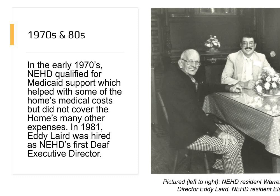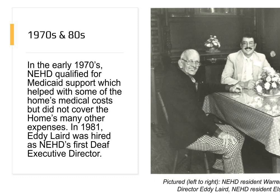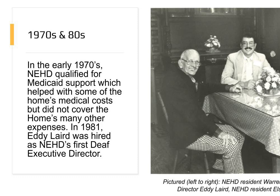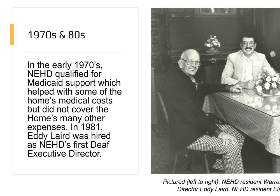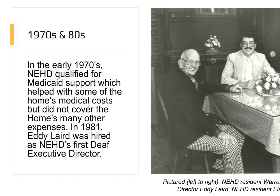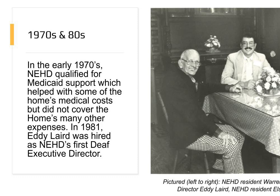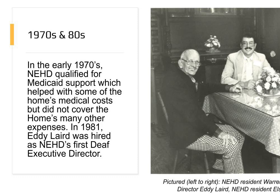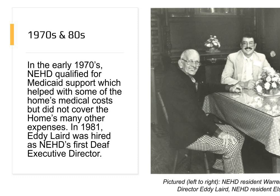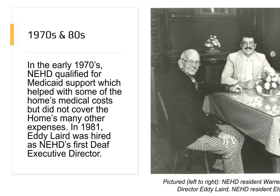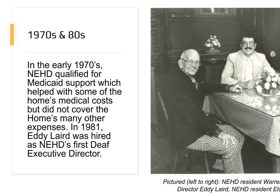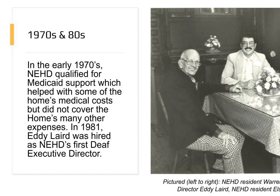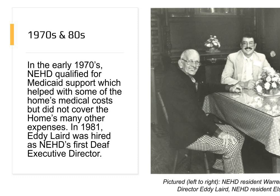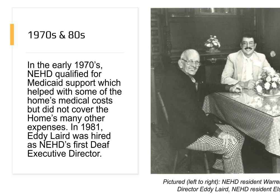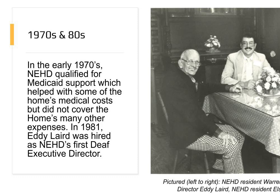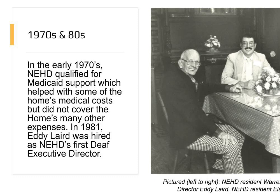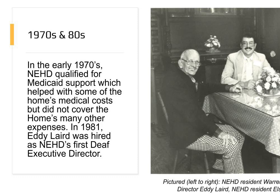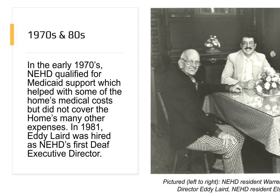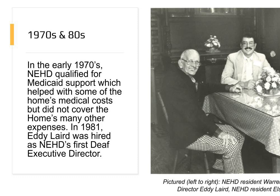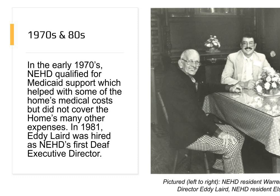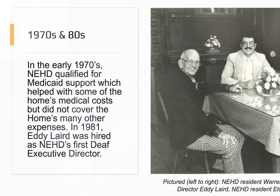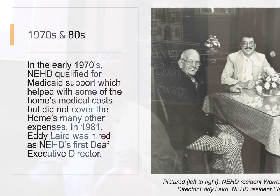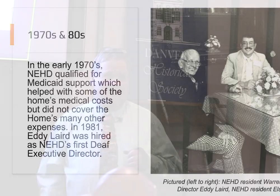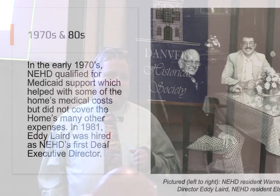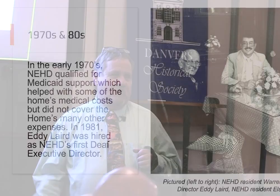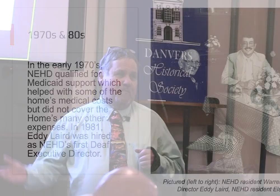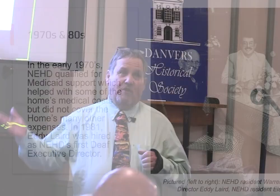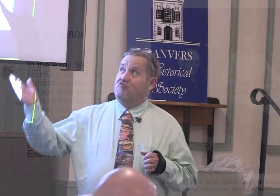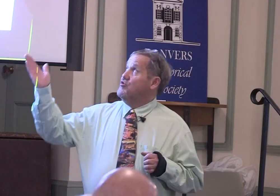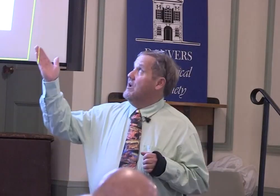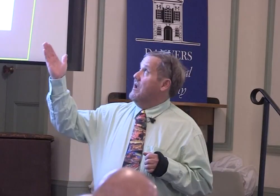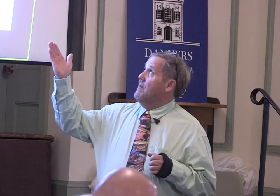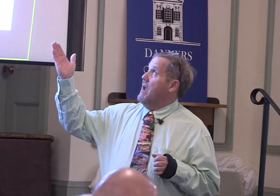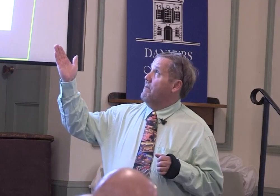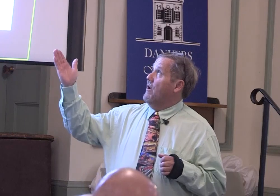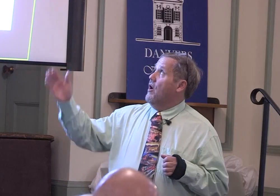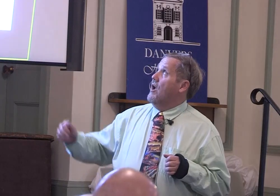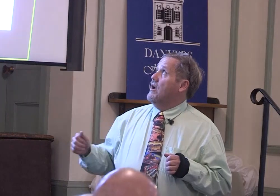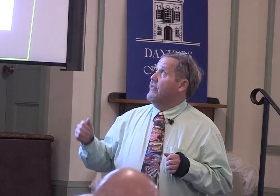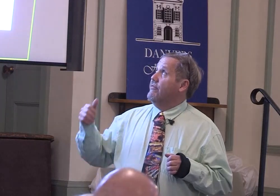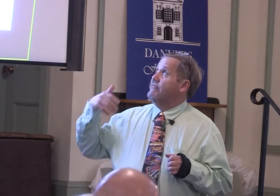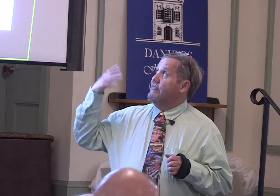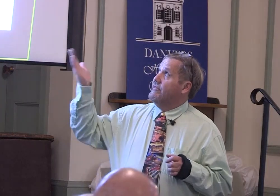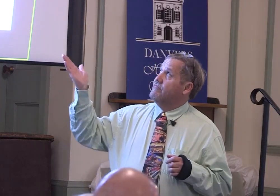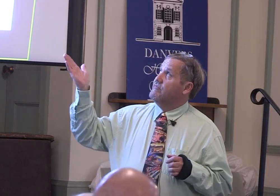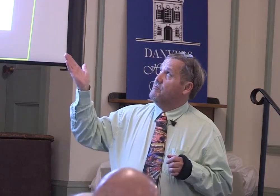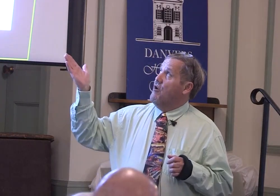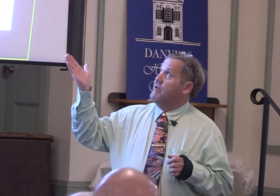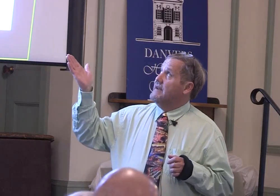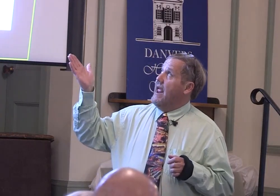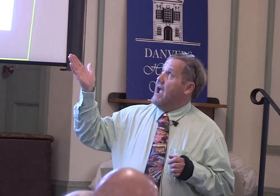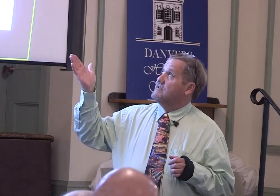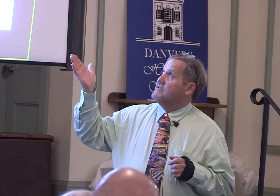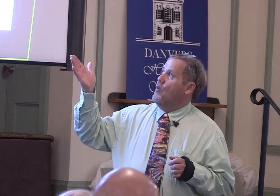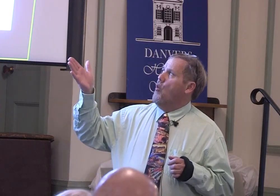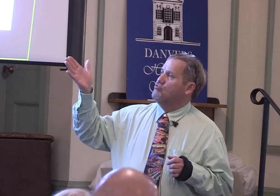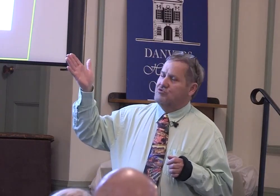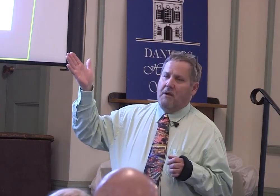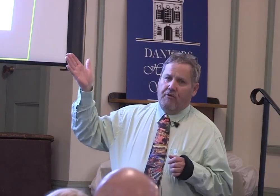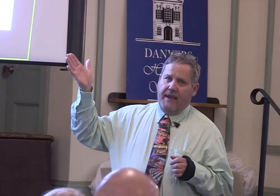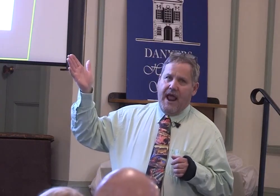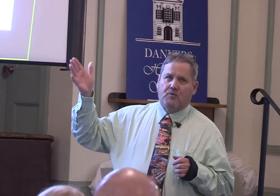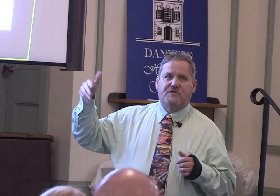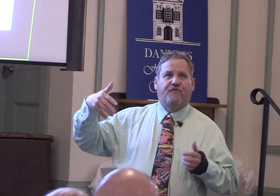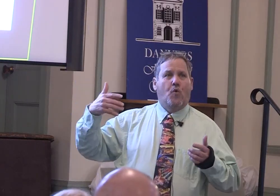So now part of the 90s, some of you may remember American Act, the